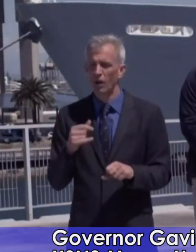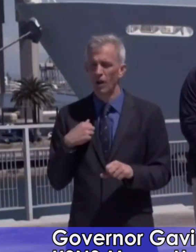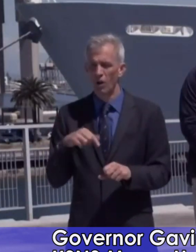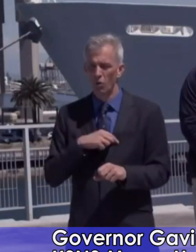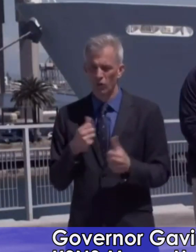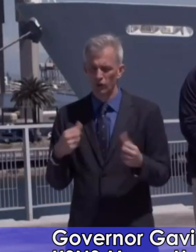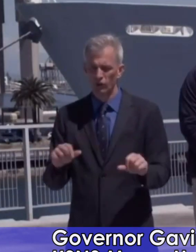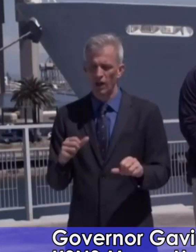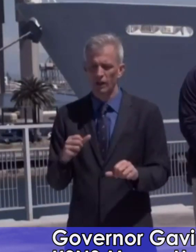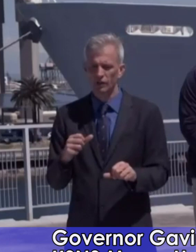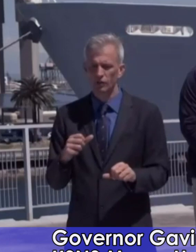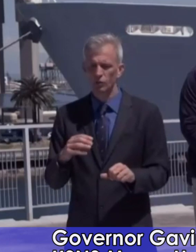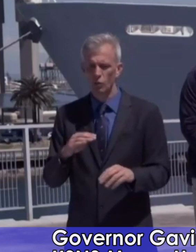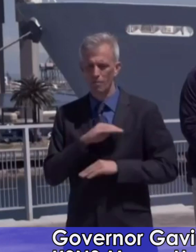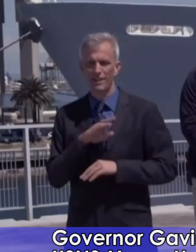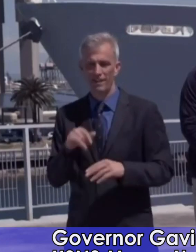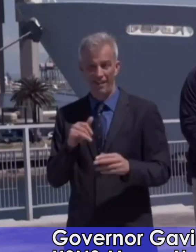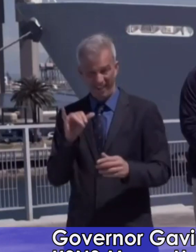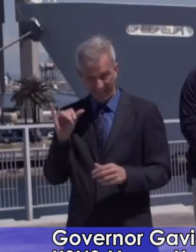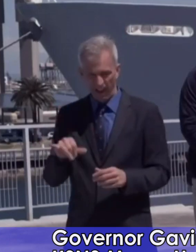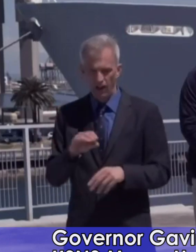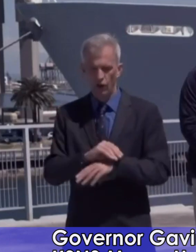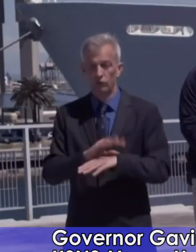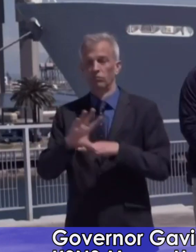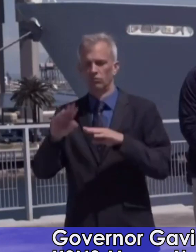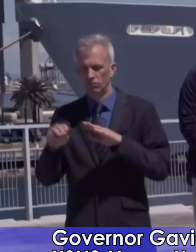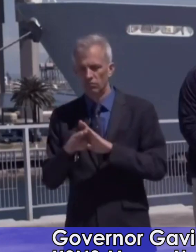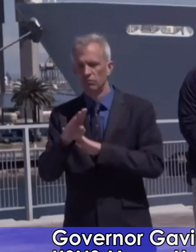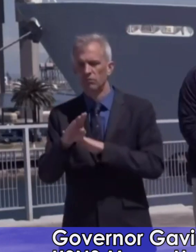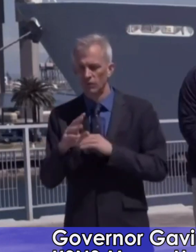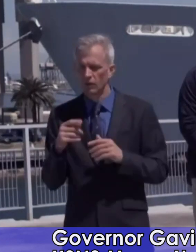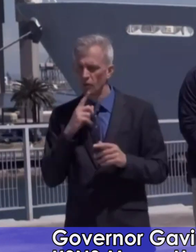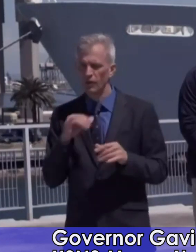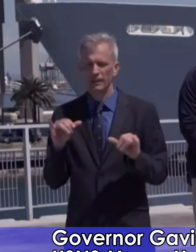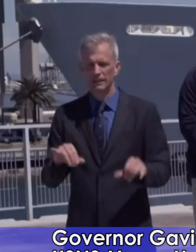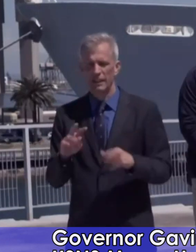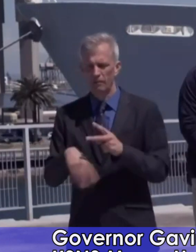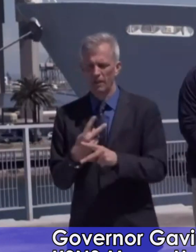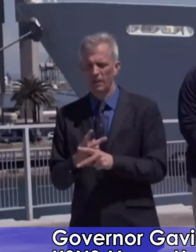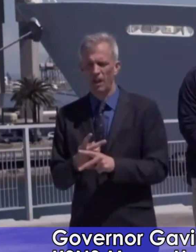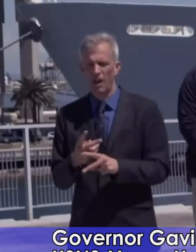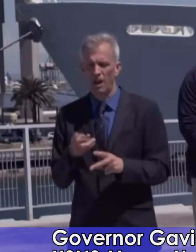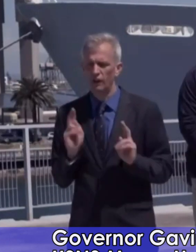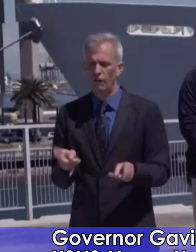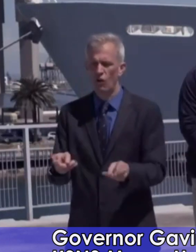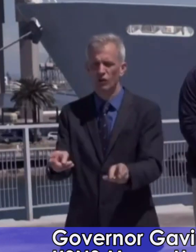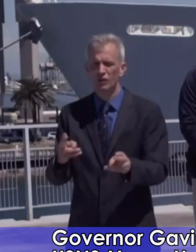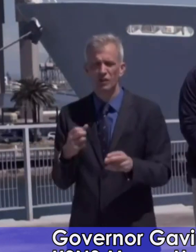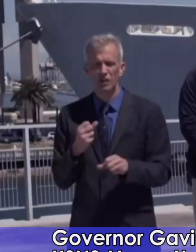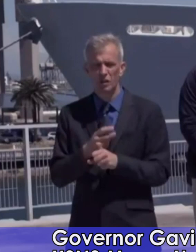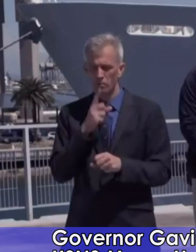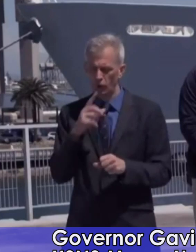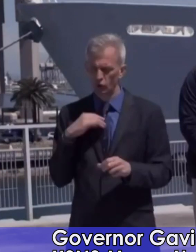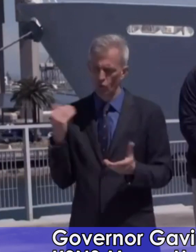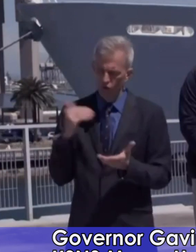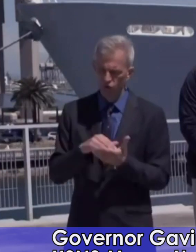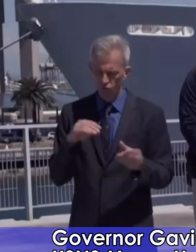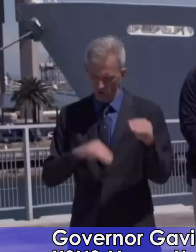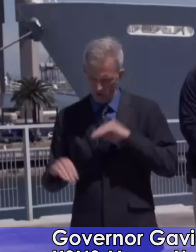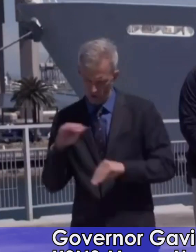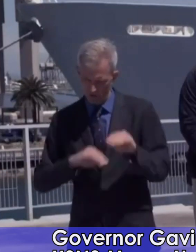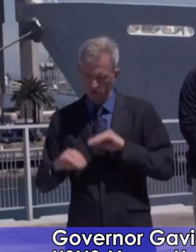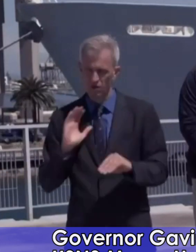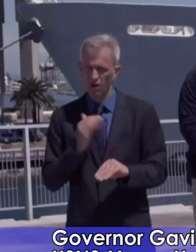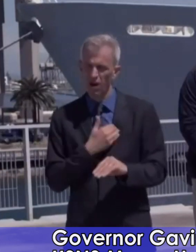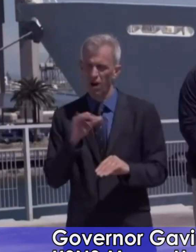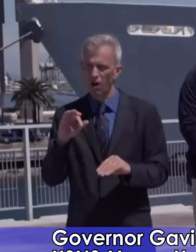urgency, and that is reprioritizing, reconstituting our workforce, including all of those